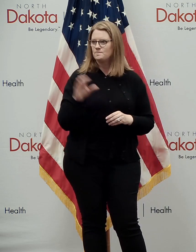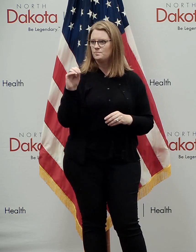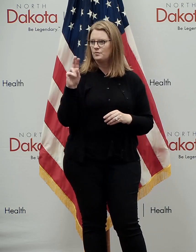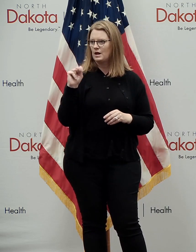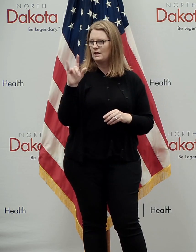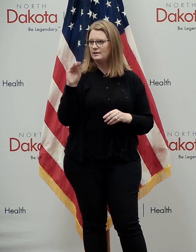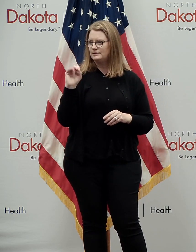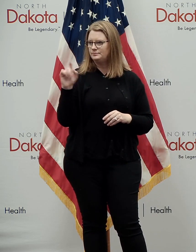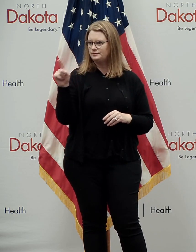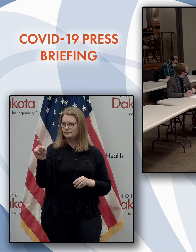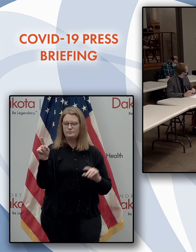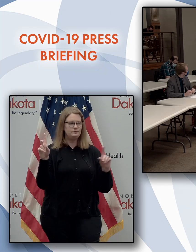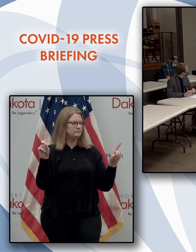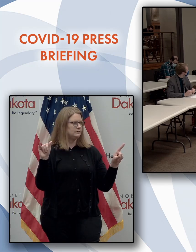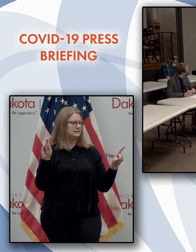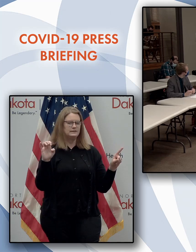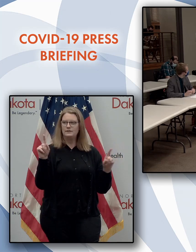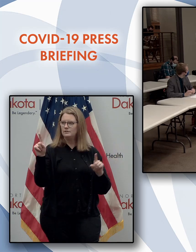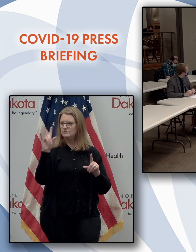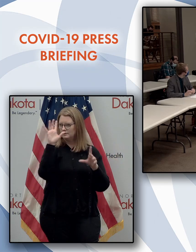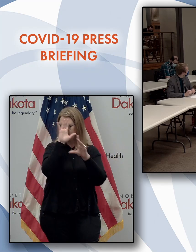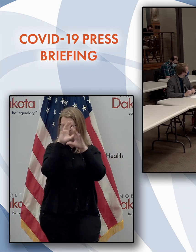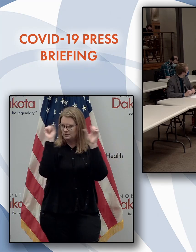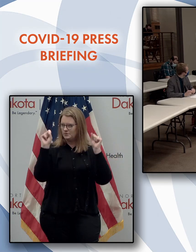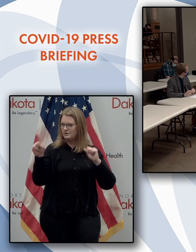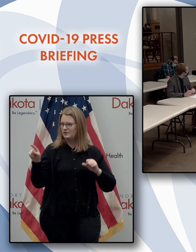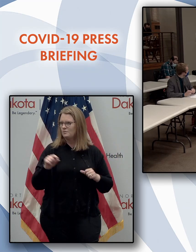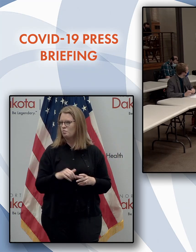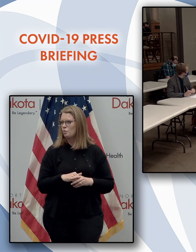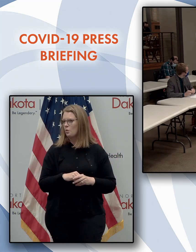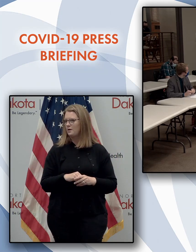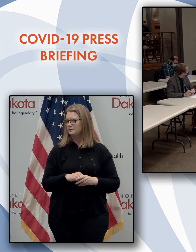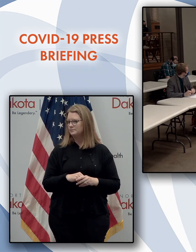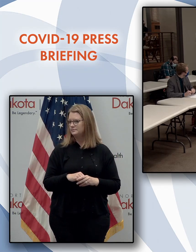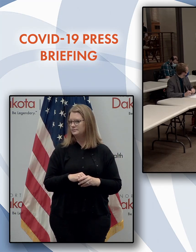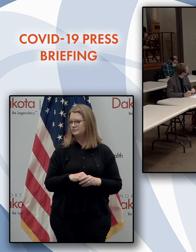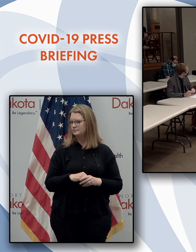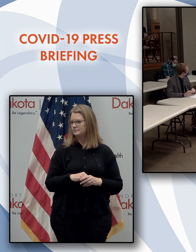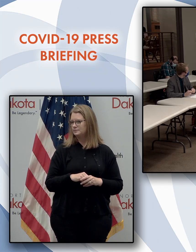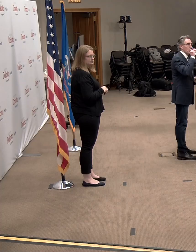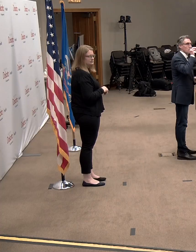online, and then Dave. For the superintendent. Okay, Superintendent Baesler.